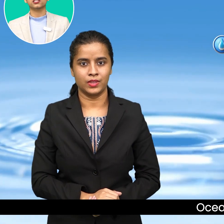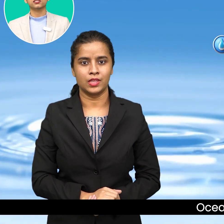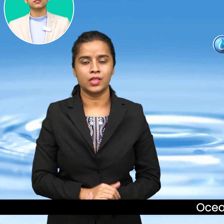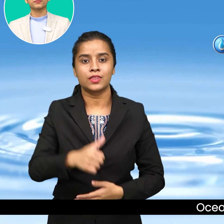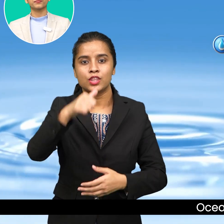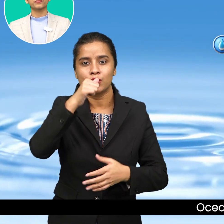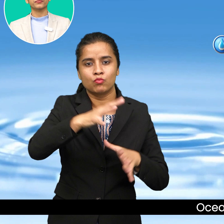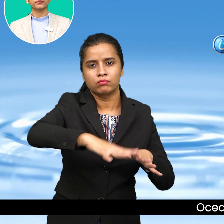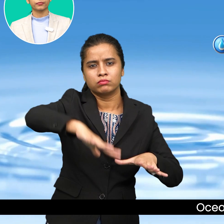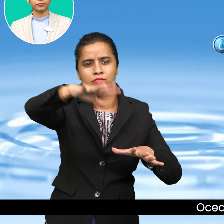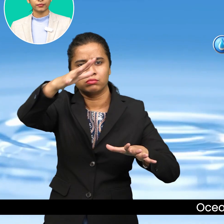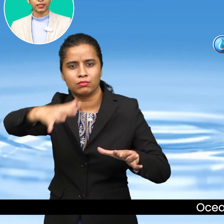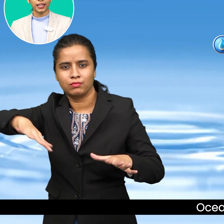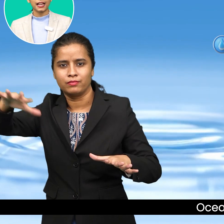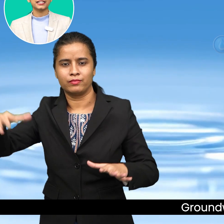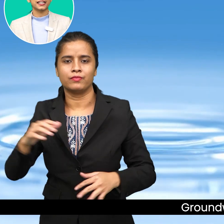oceans,